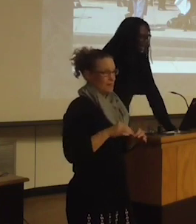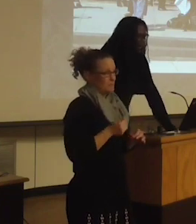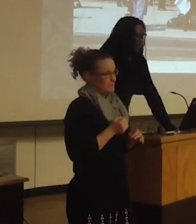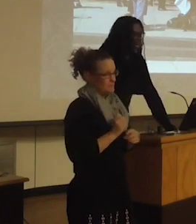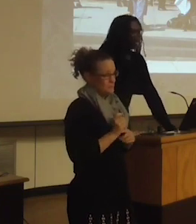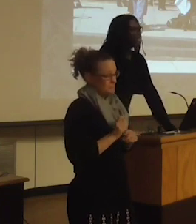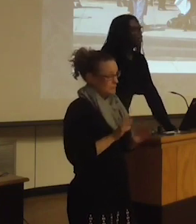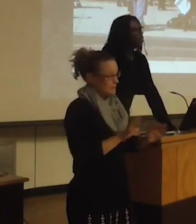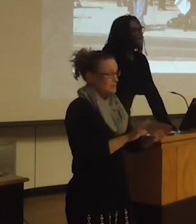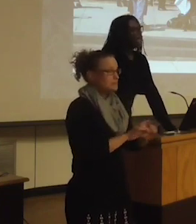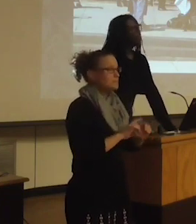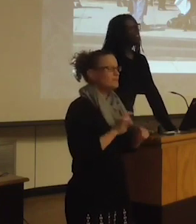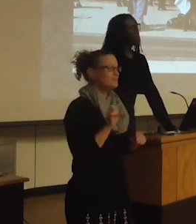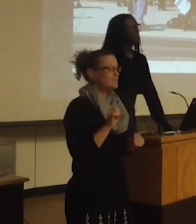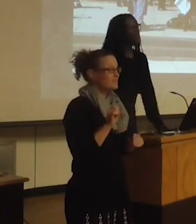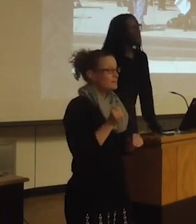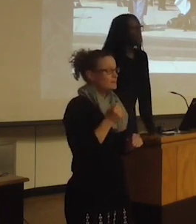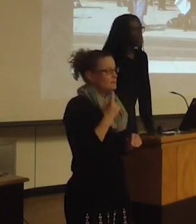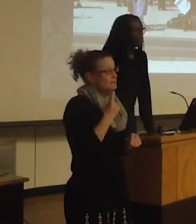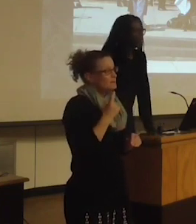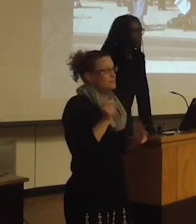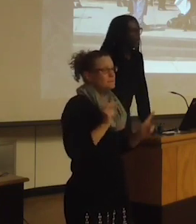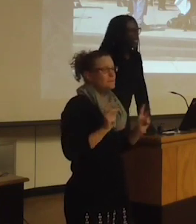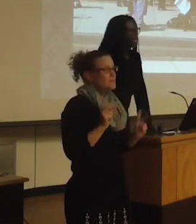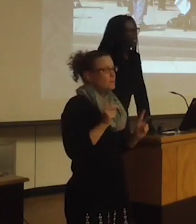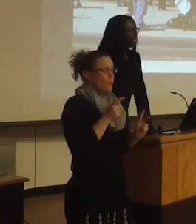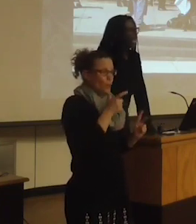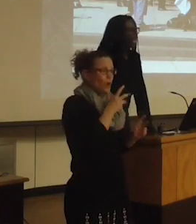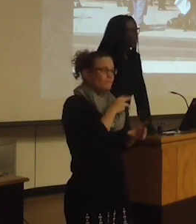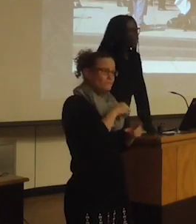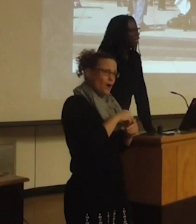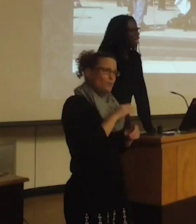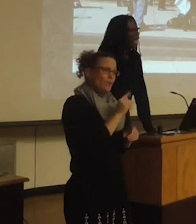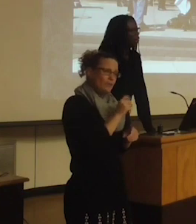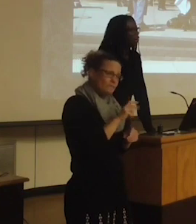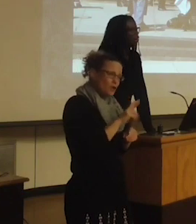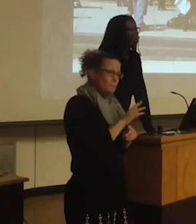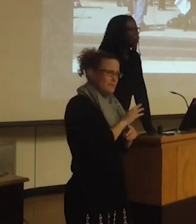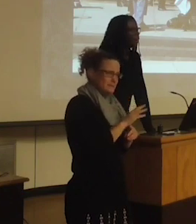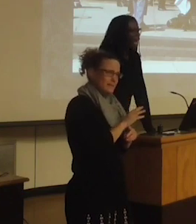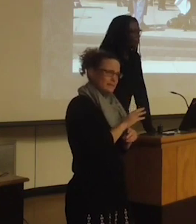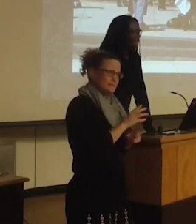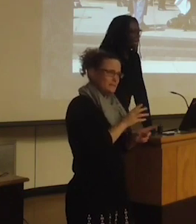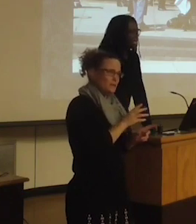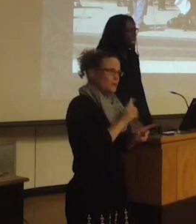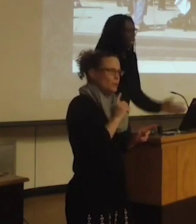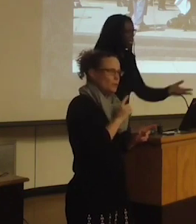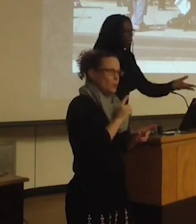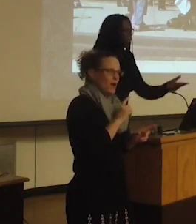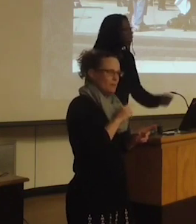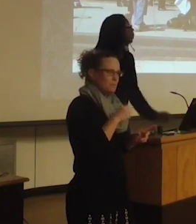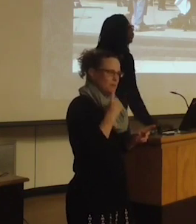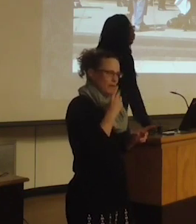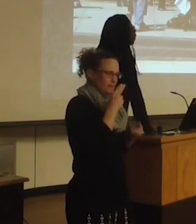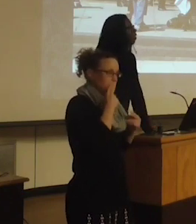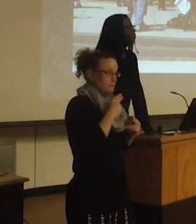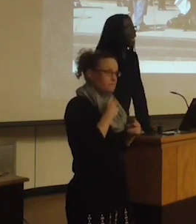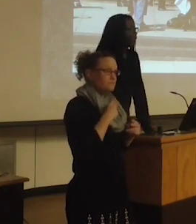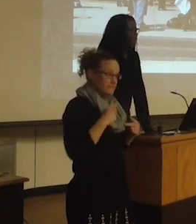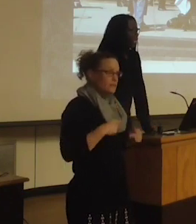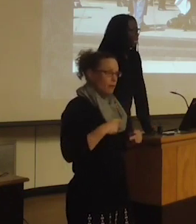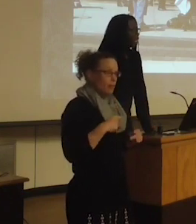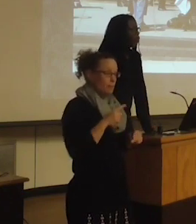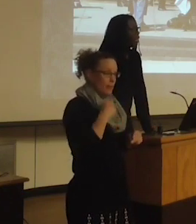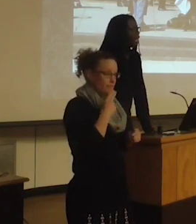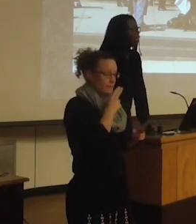minutes. But yeah, so you have these people who were part of the fur industry that actually had put on blackface in the physical form of